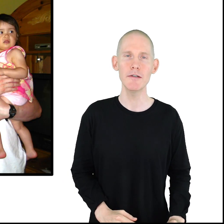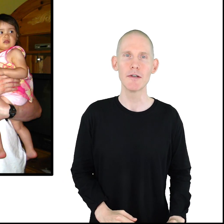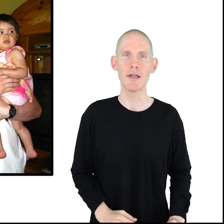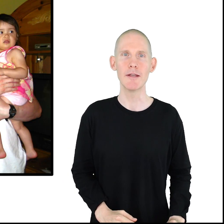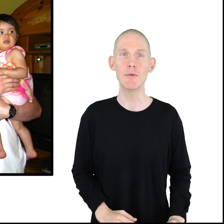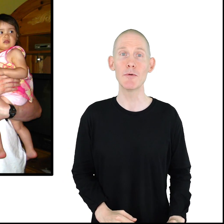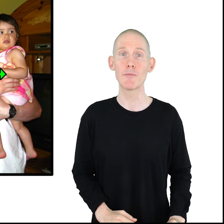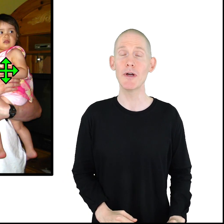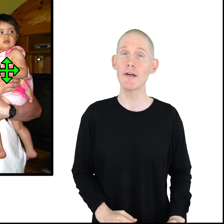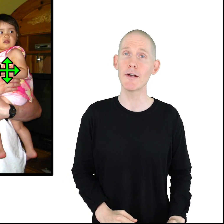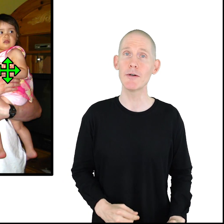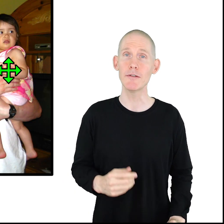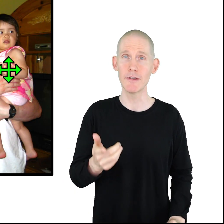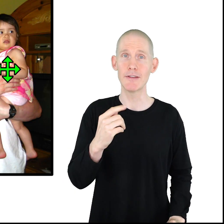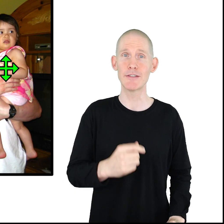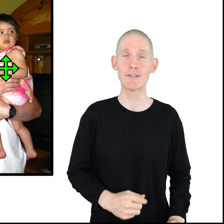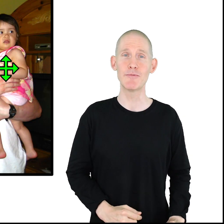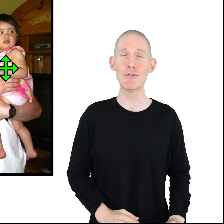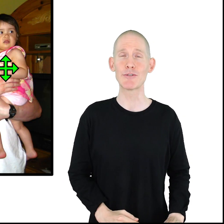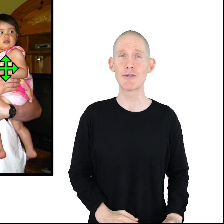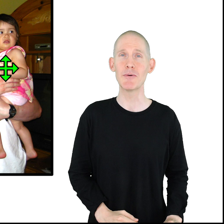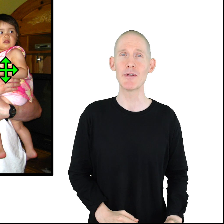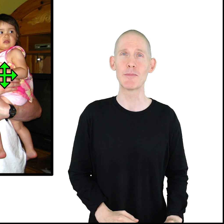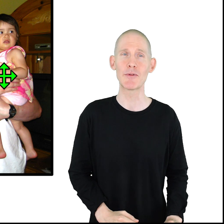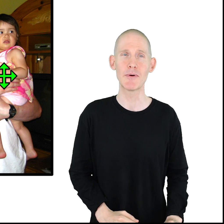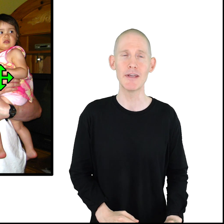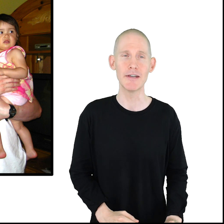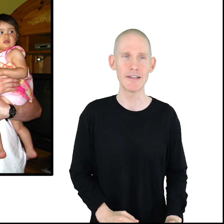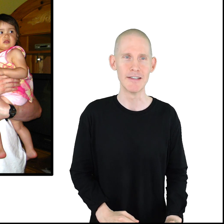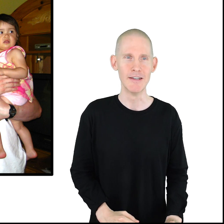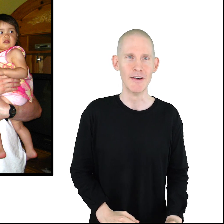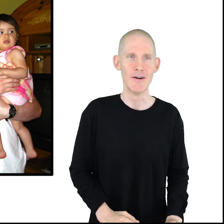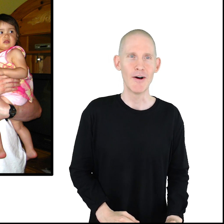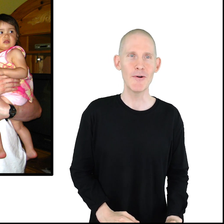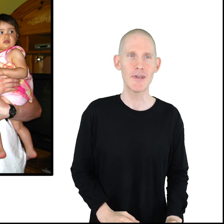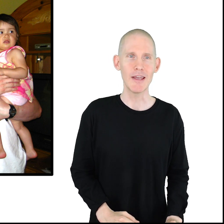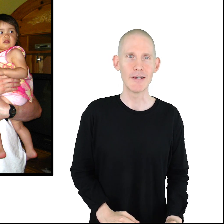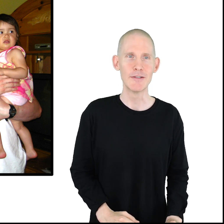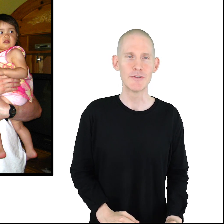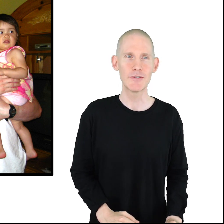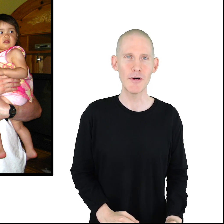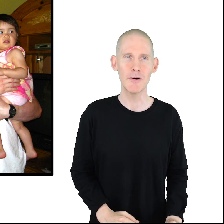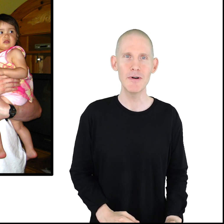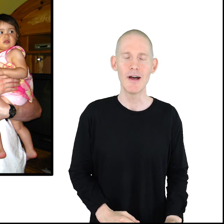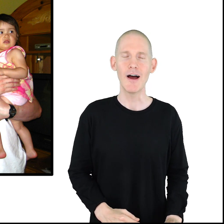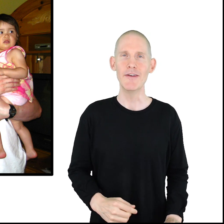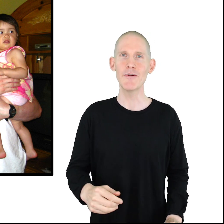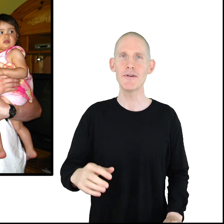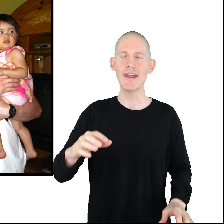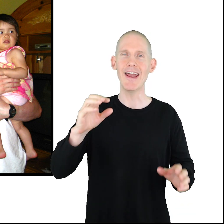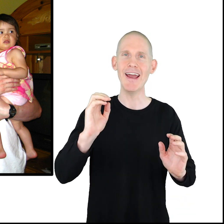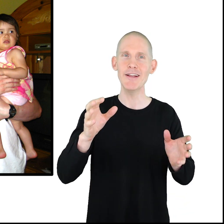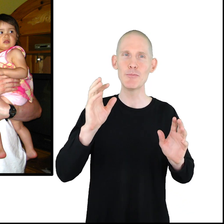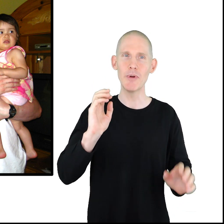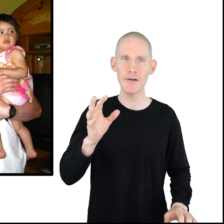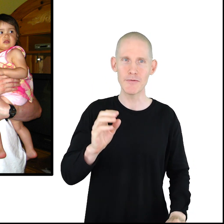and me with my daughter. And this is a few years ago when they were both quite young. Okay. So another added benefit